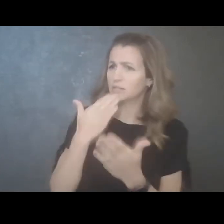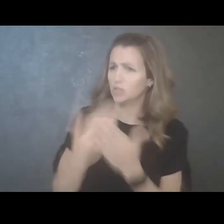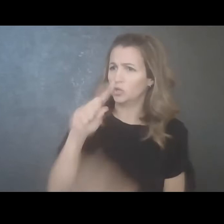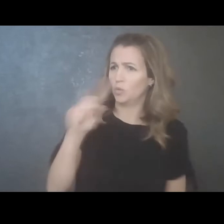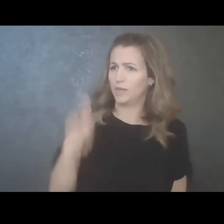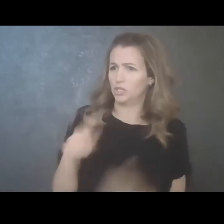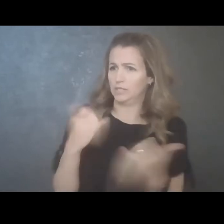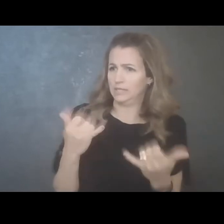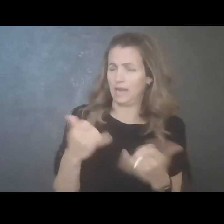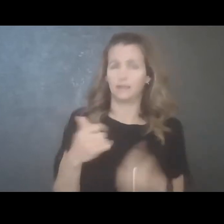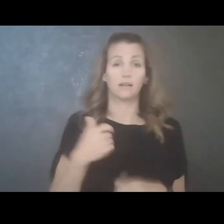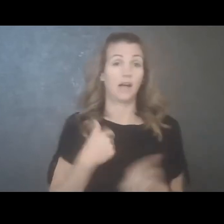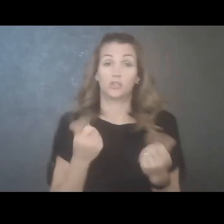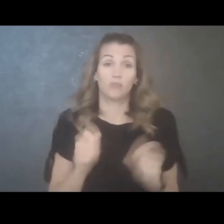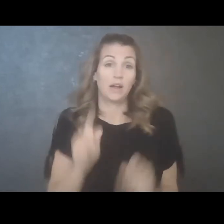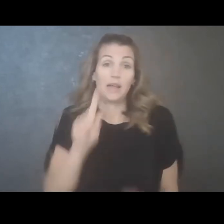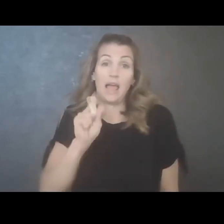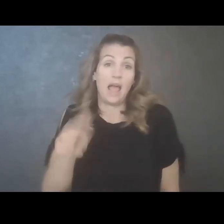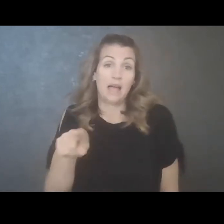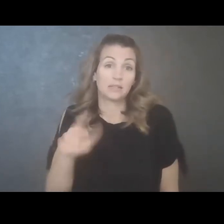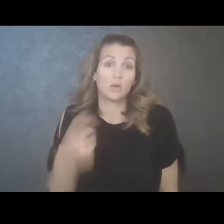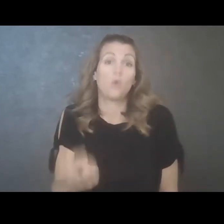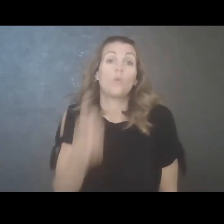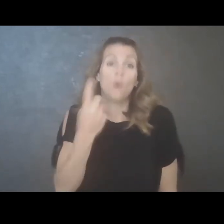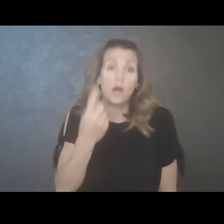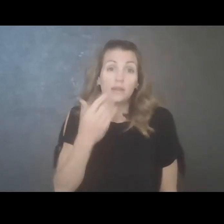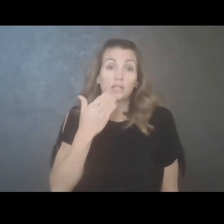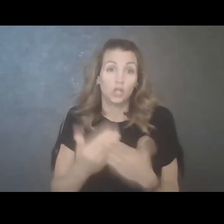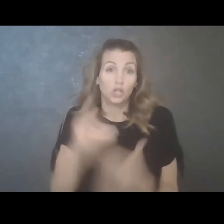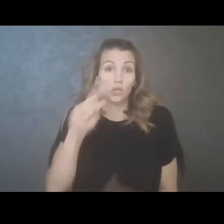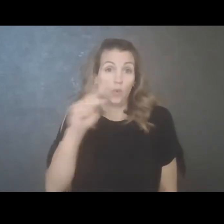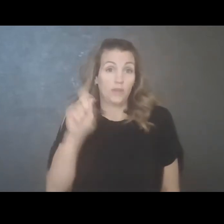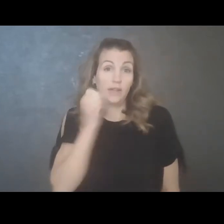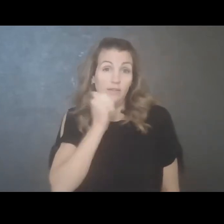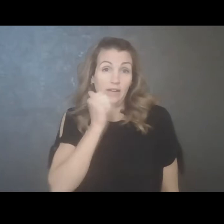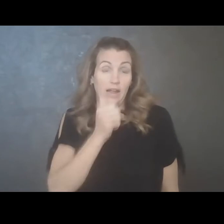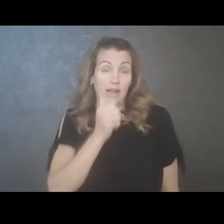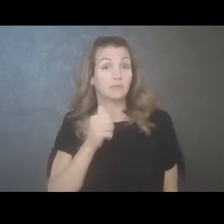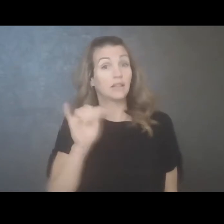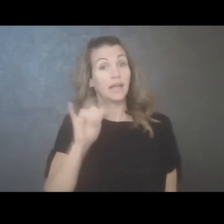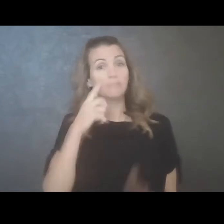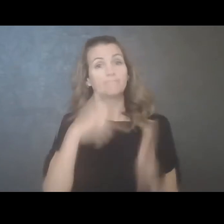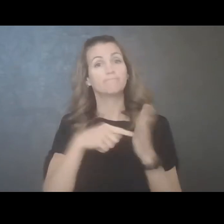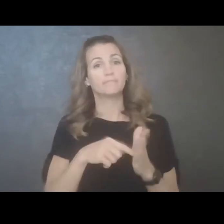question every day. And that my question might be like one of the best ones I told you earlier. How can I be most helpful to you right now?